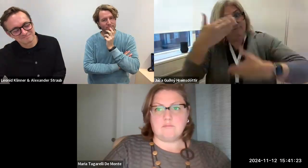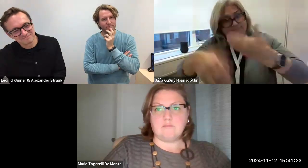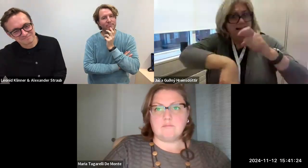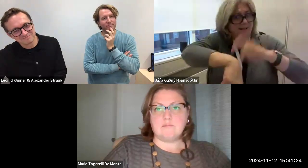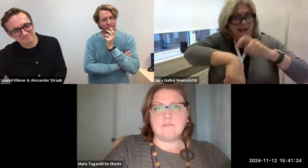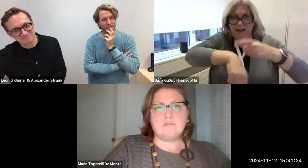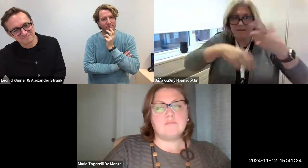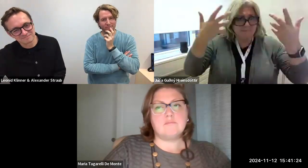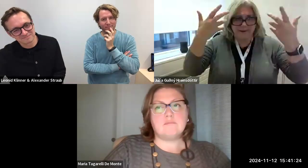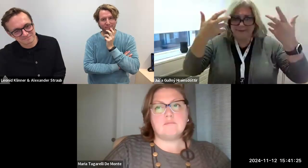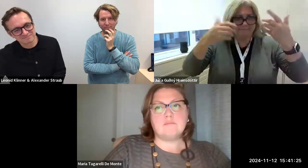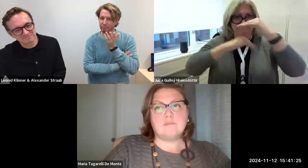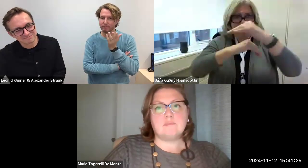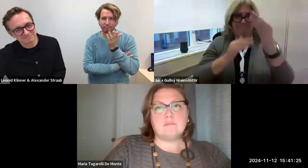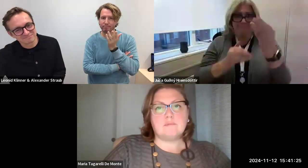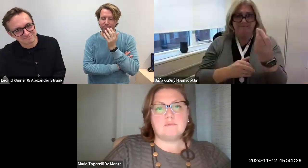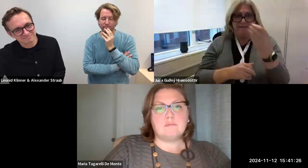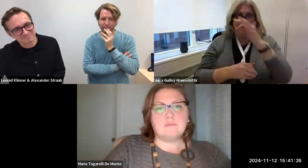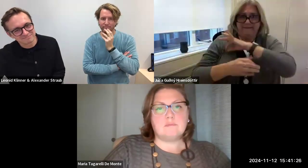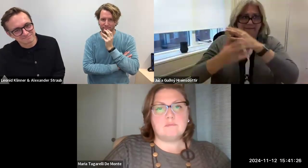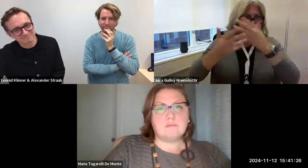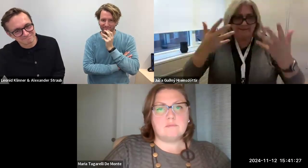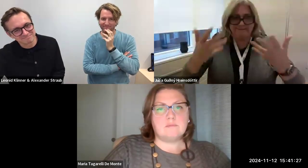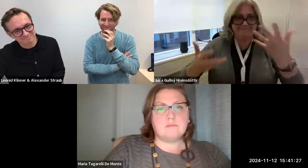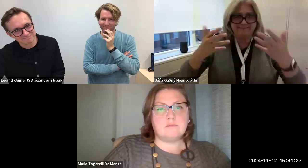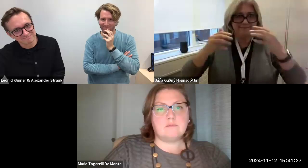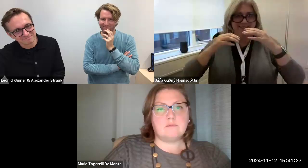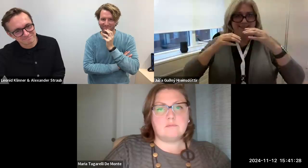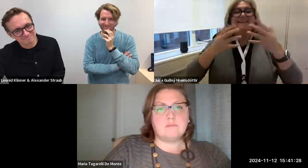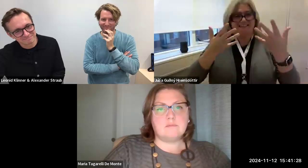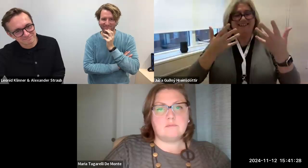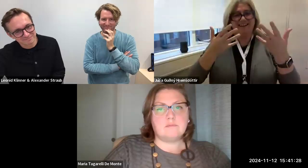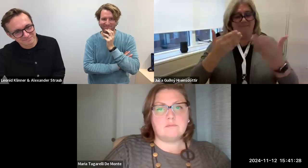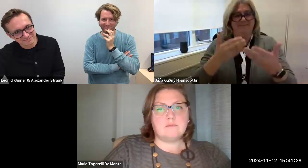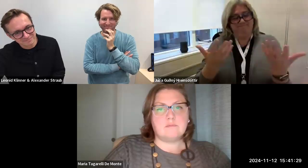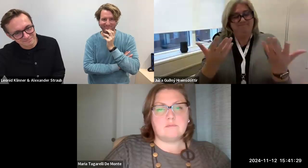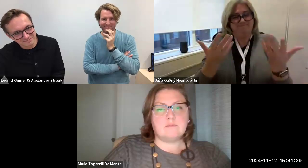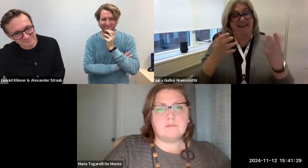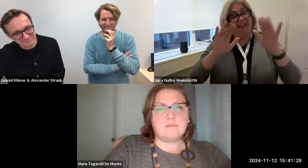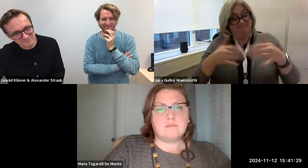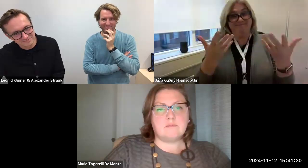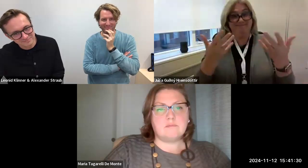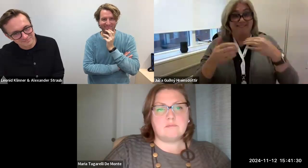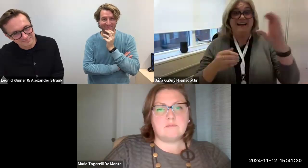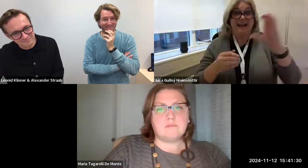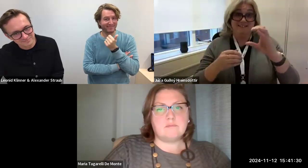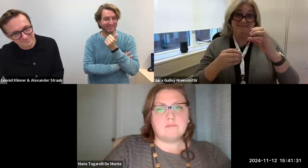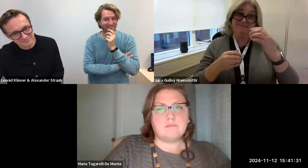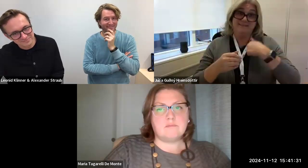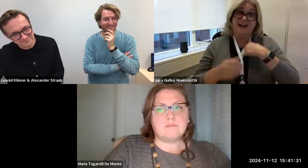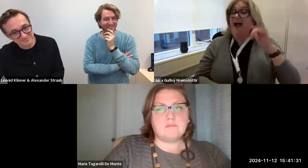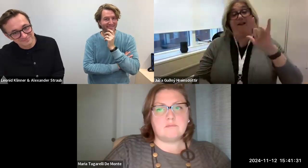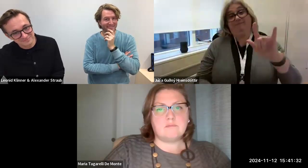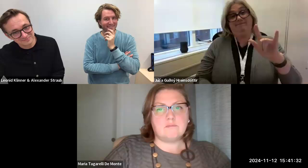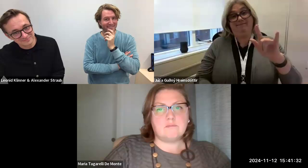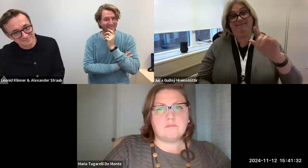my sign language teaching days, and it's very, very efficient, very handy. Like I said, the setup time takes a lot of